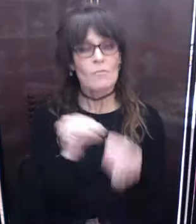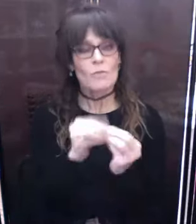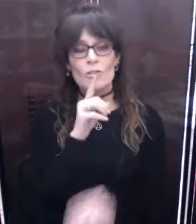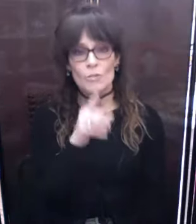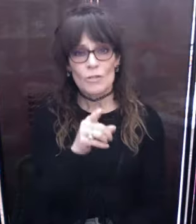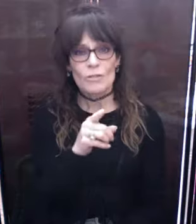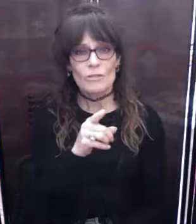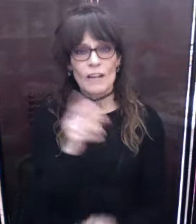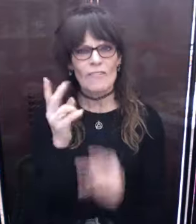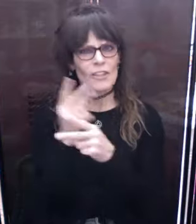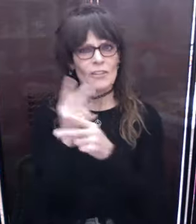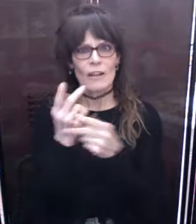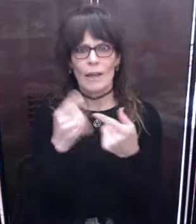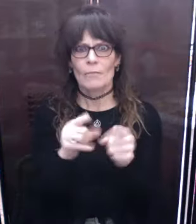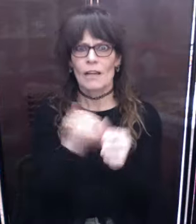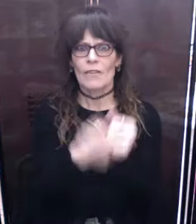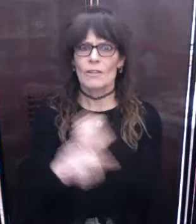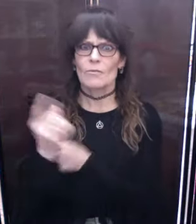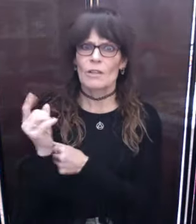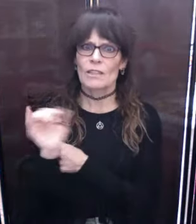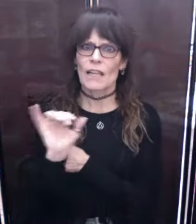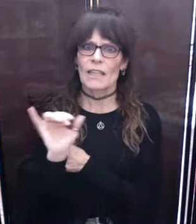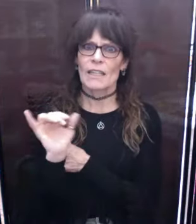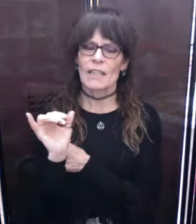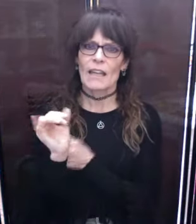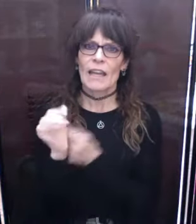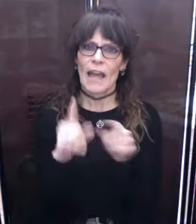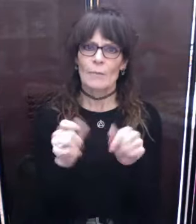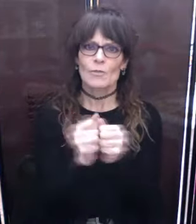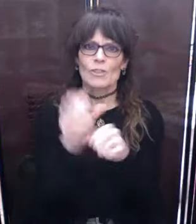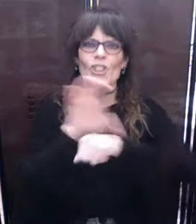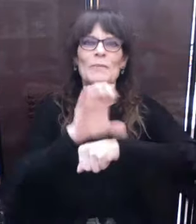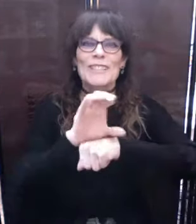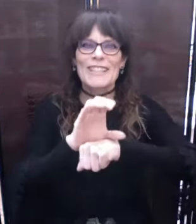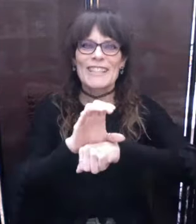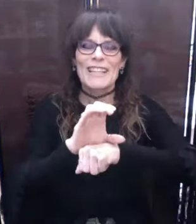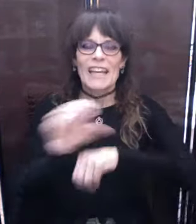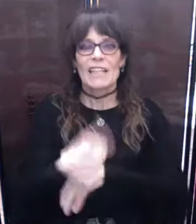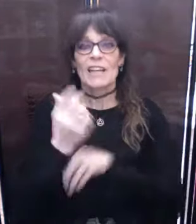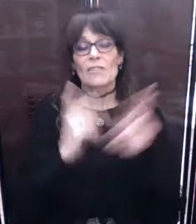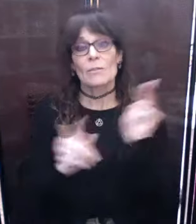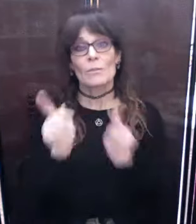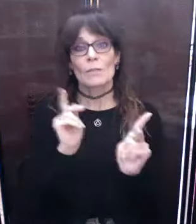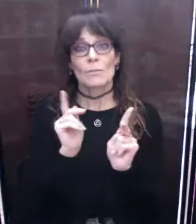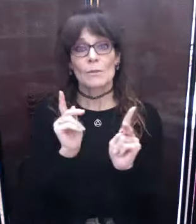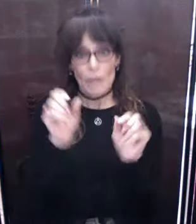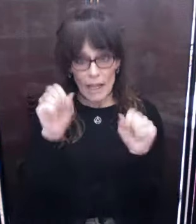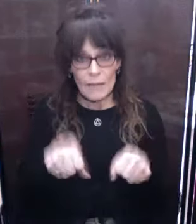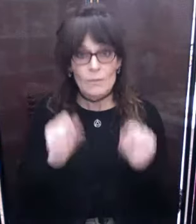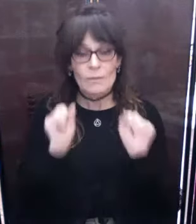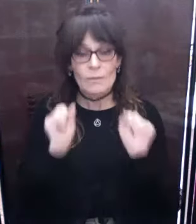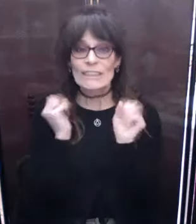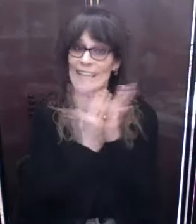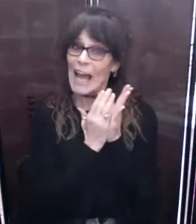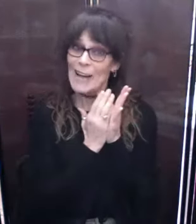that happened to everybody, just like it happens with potato chips, and that other people just were able to flex that willpower muscle a little bit better